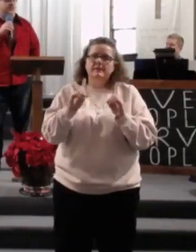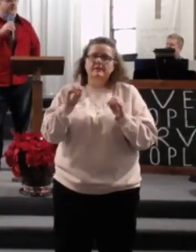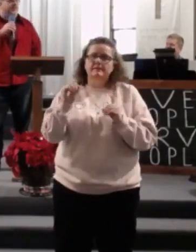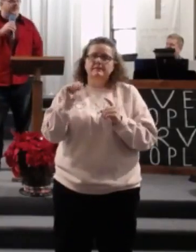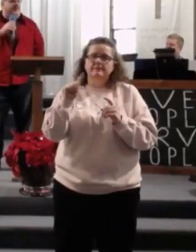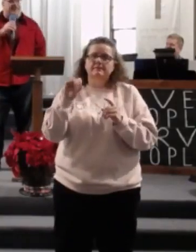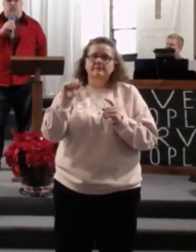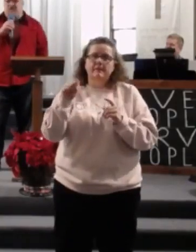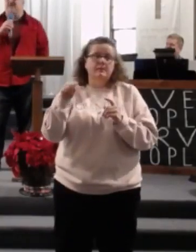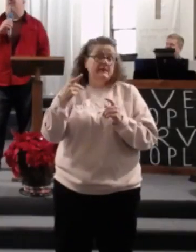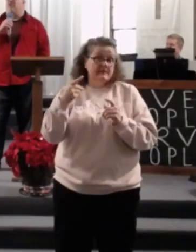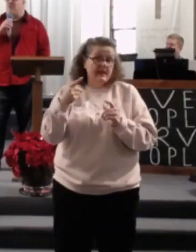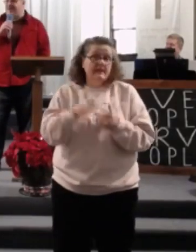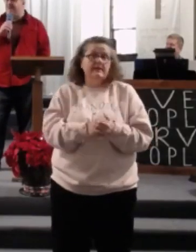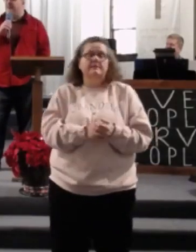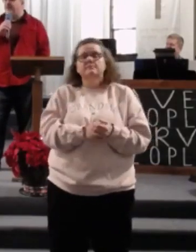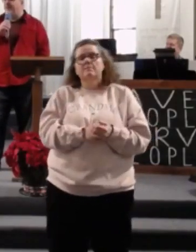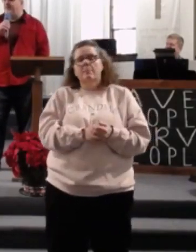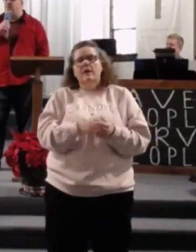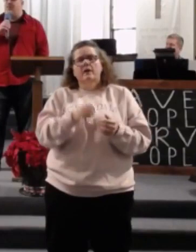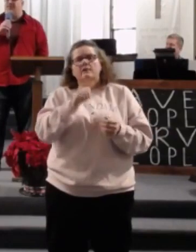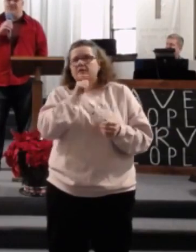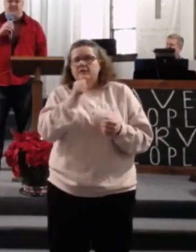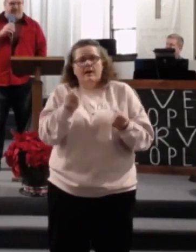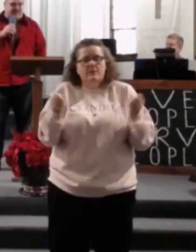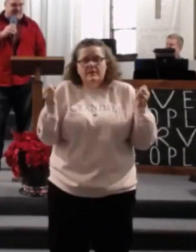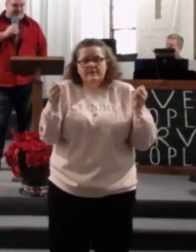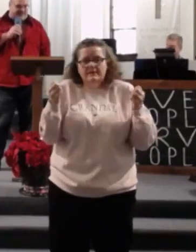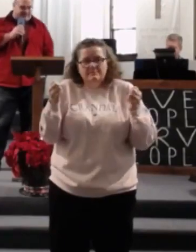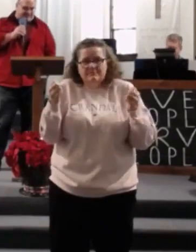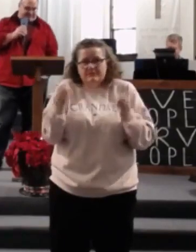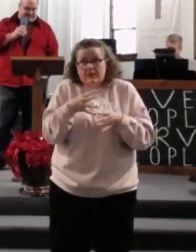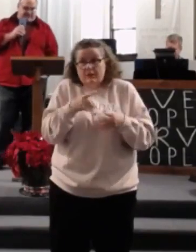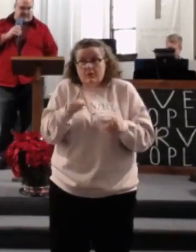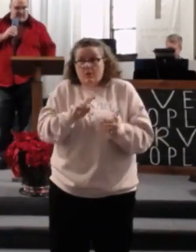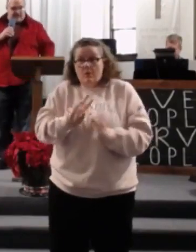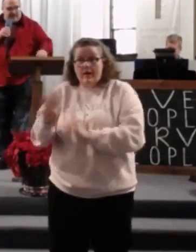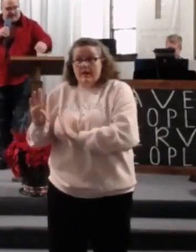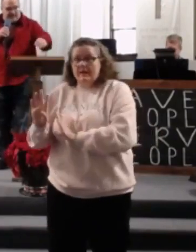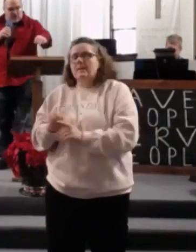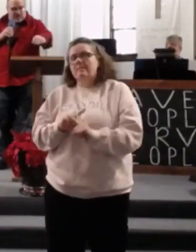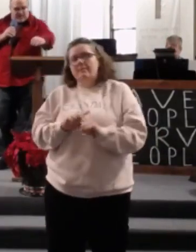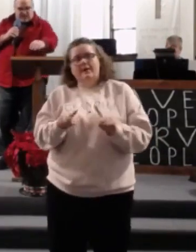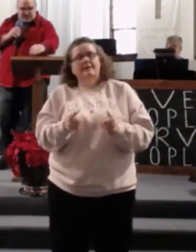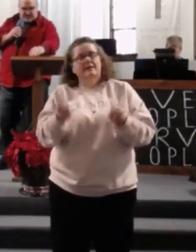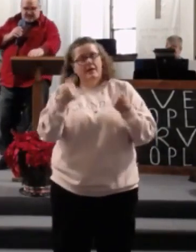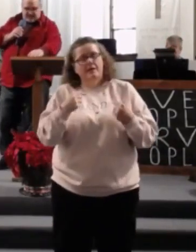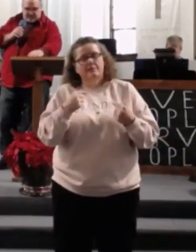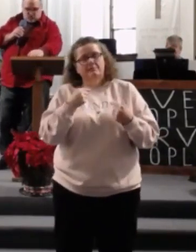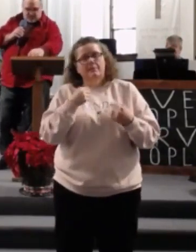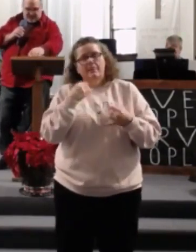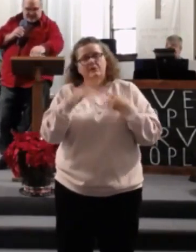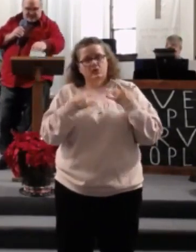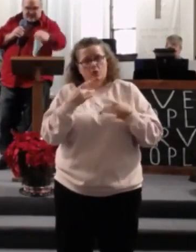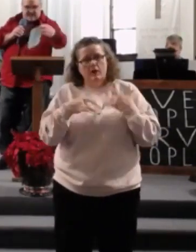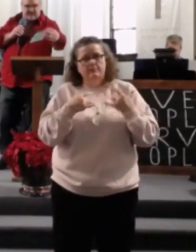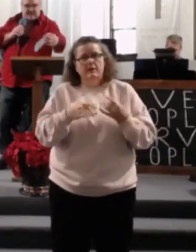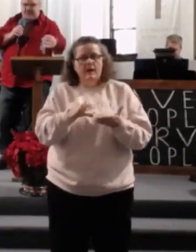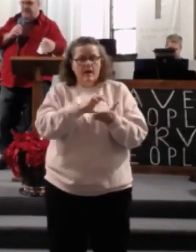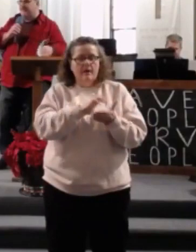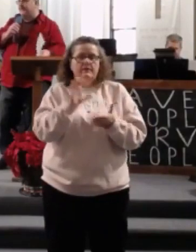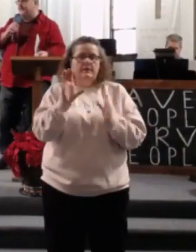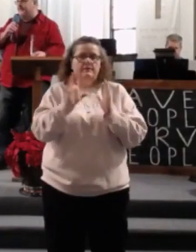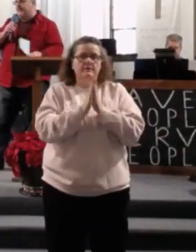stage or scare you away from it after you watch enough of us. And then the card ministry is on the